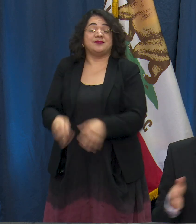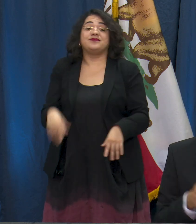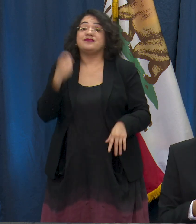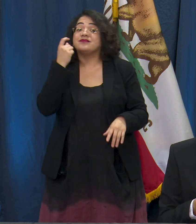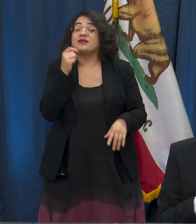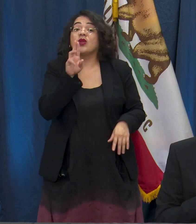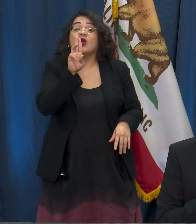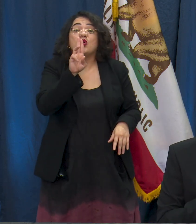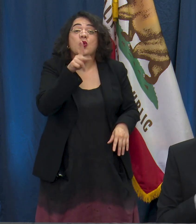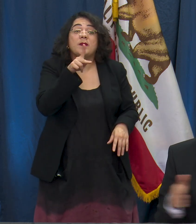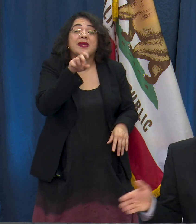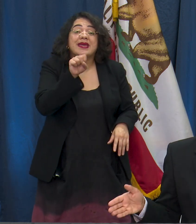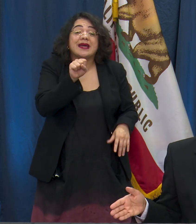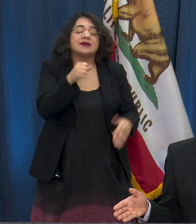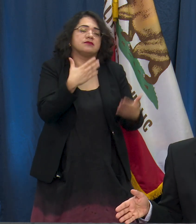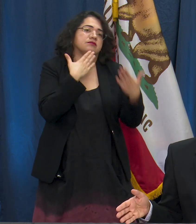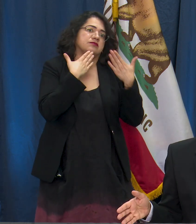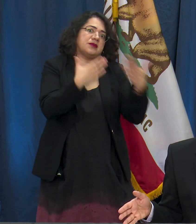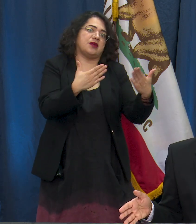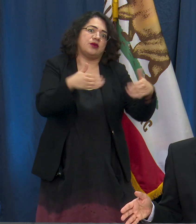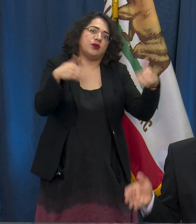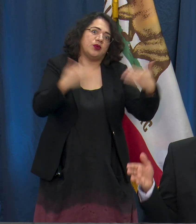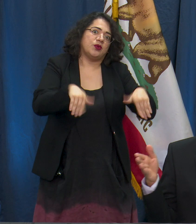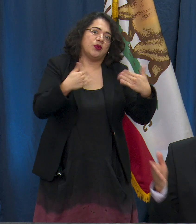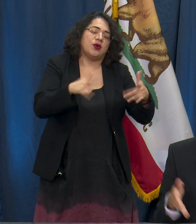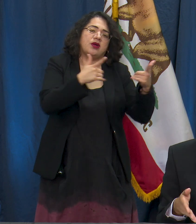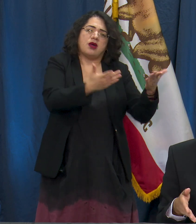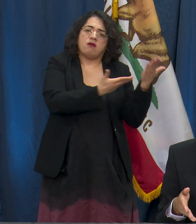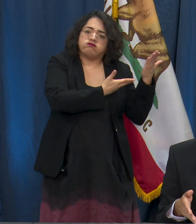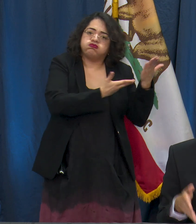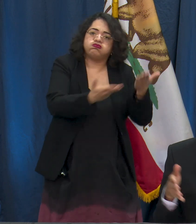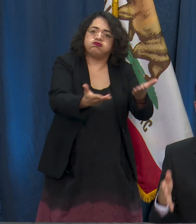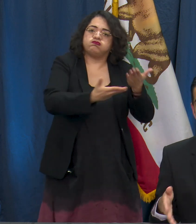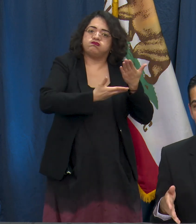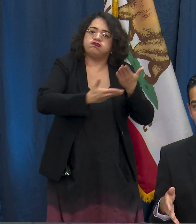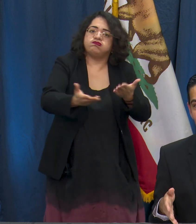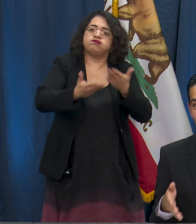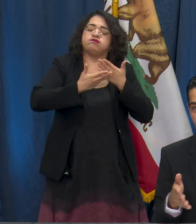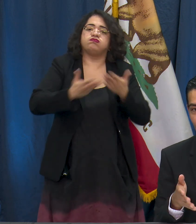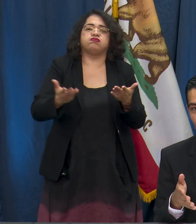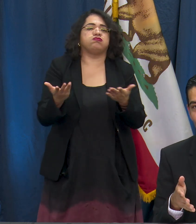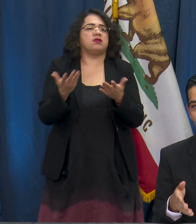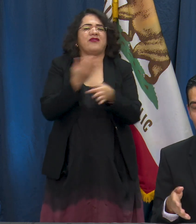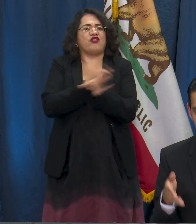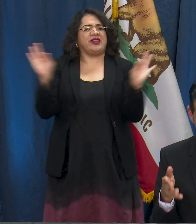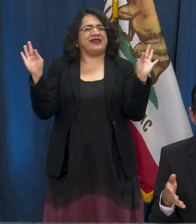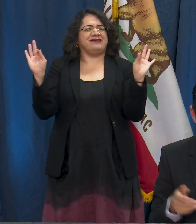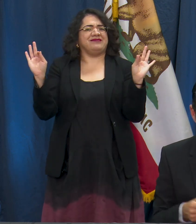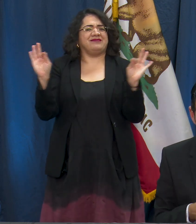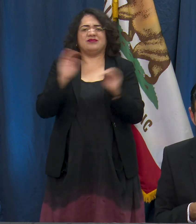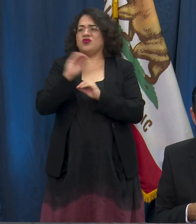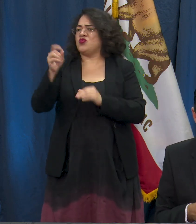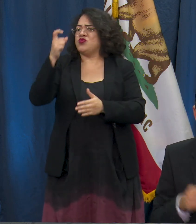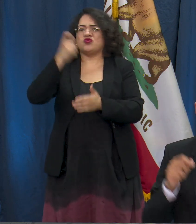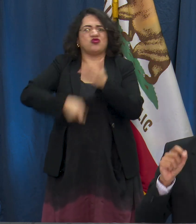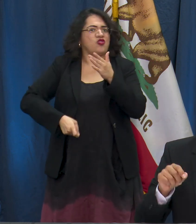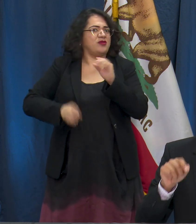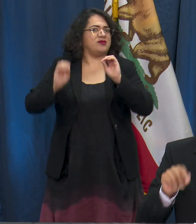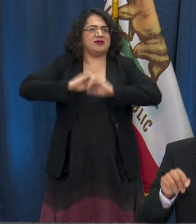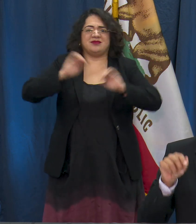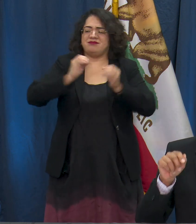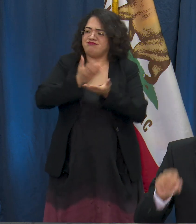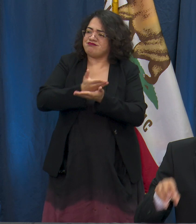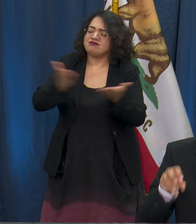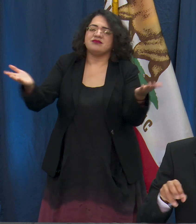UPS is delivering every single one of these meals for free at their cost. And thank you to UPS for this partnership. They're a